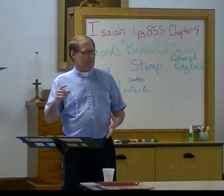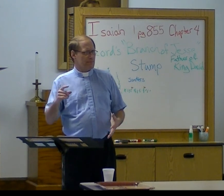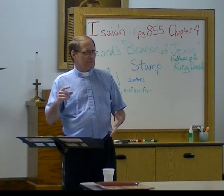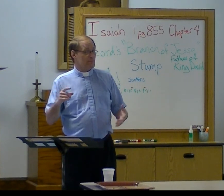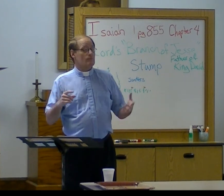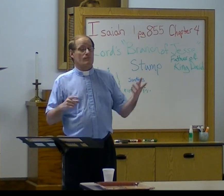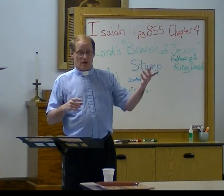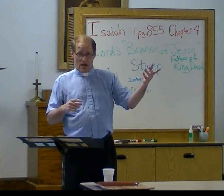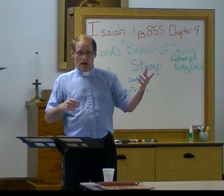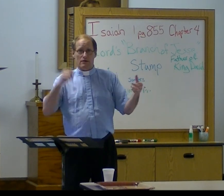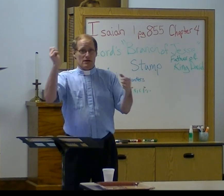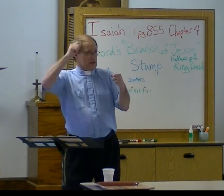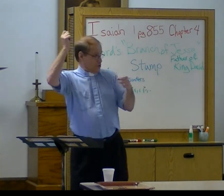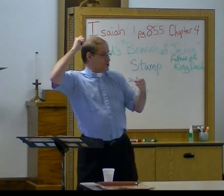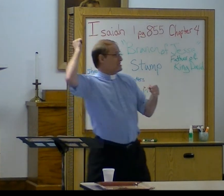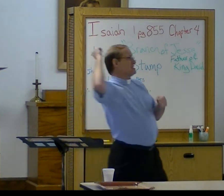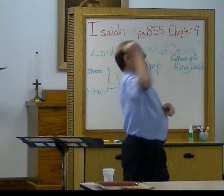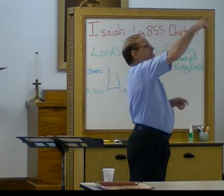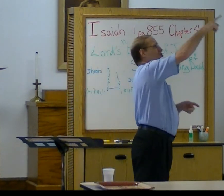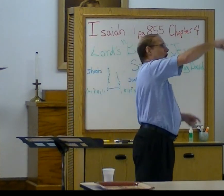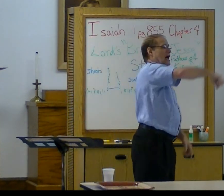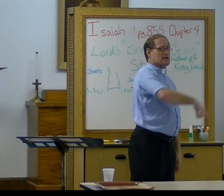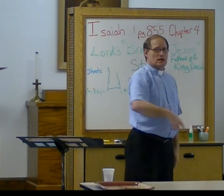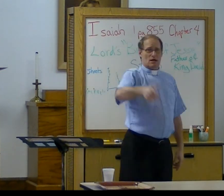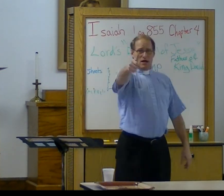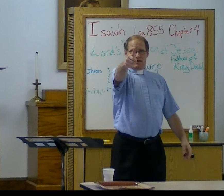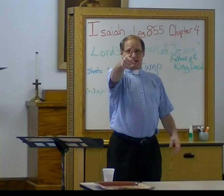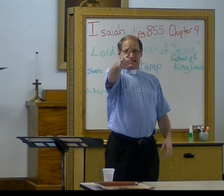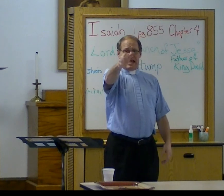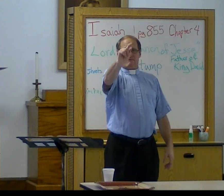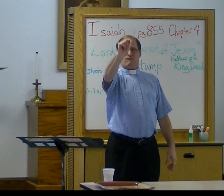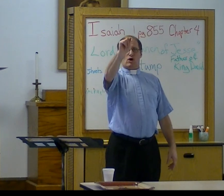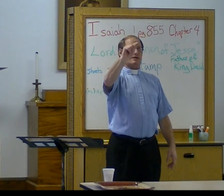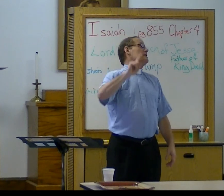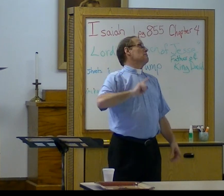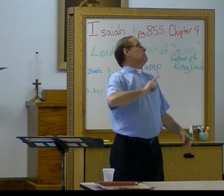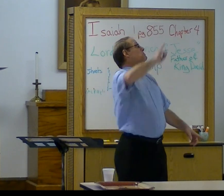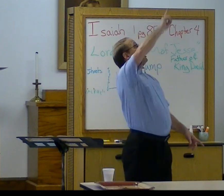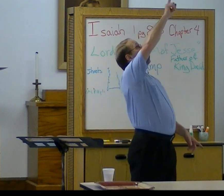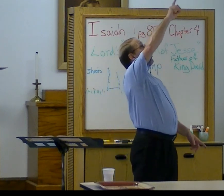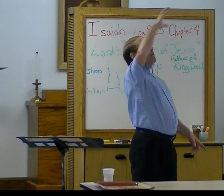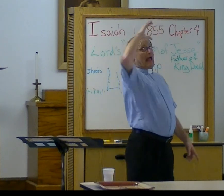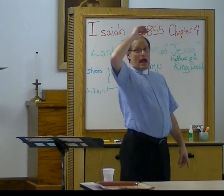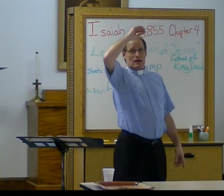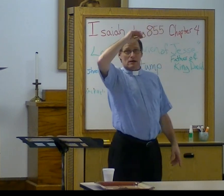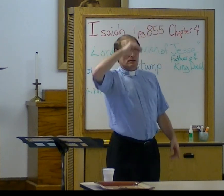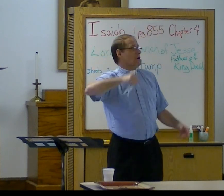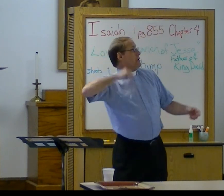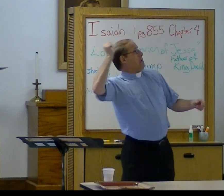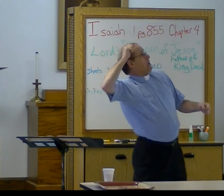Goliath. Okay. Is the slingshot the 10-foot tall man?